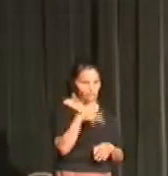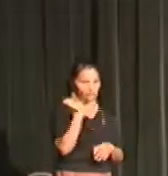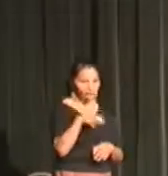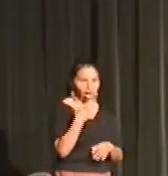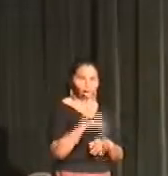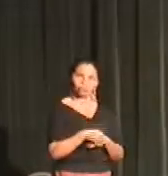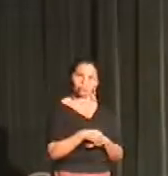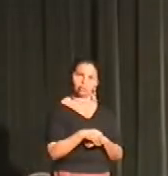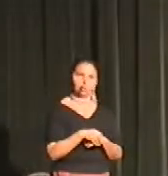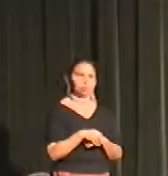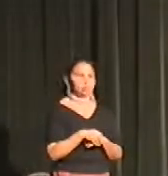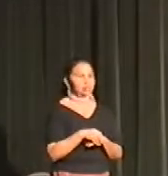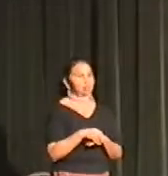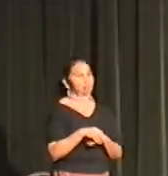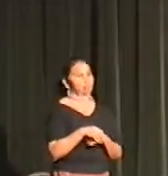always planned on spending a lot of time in court,